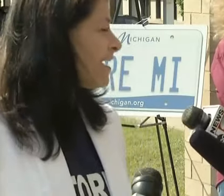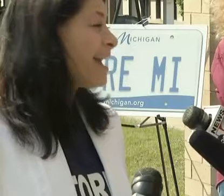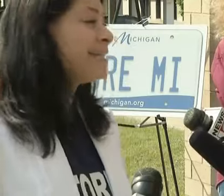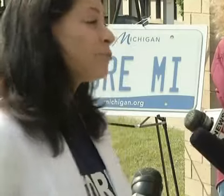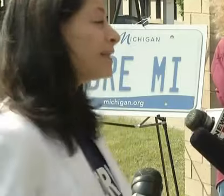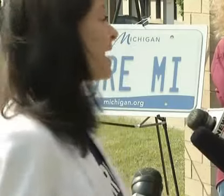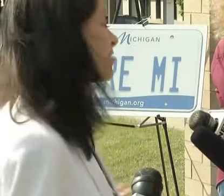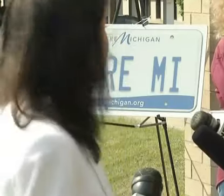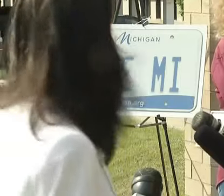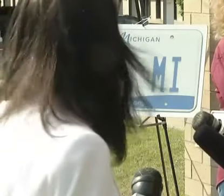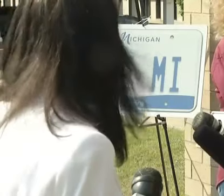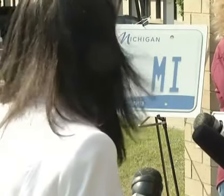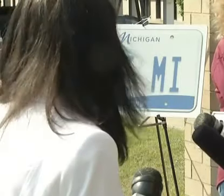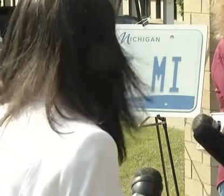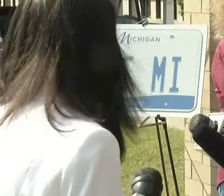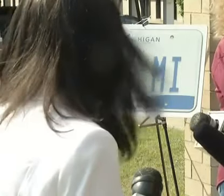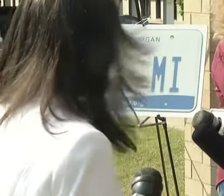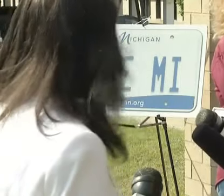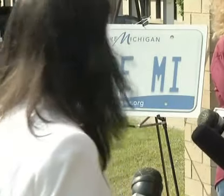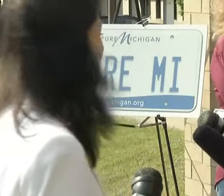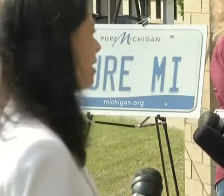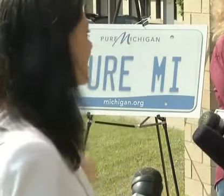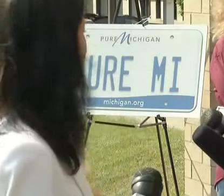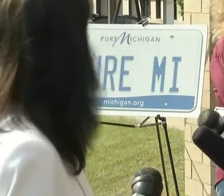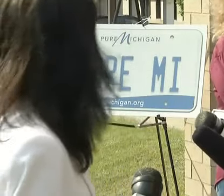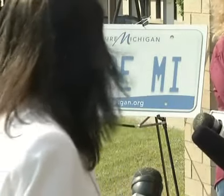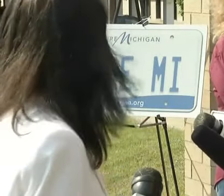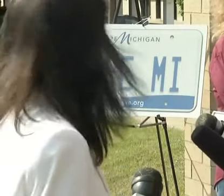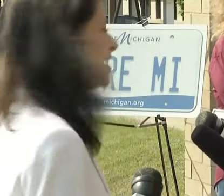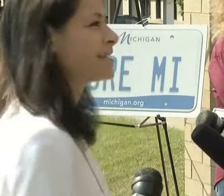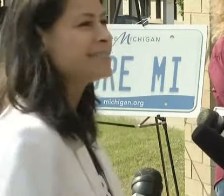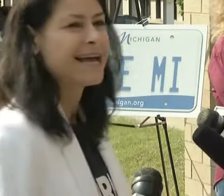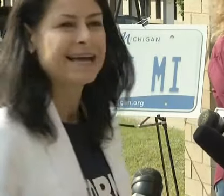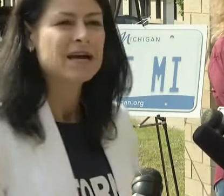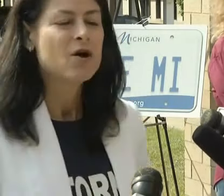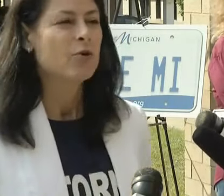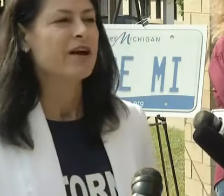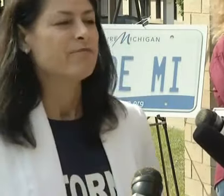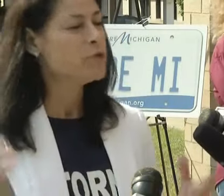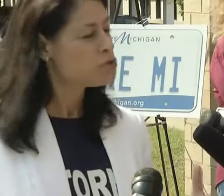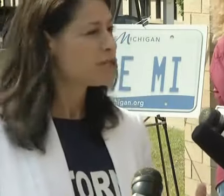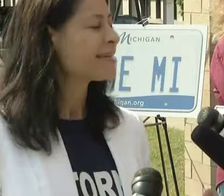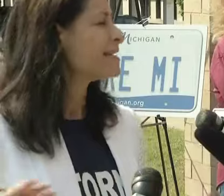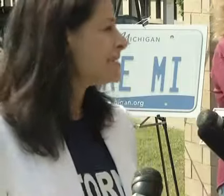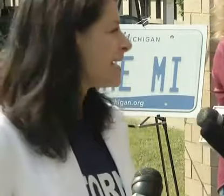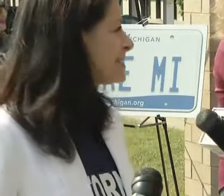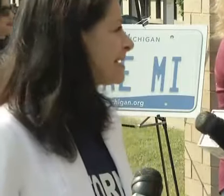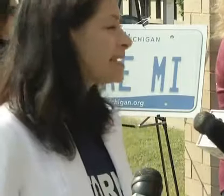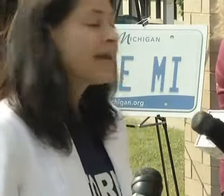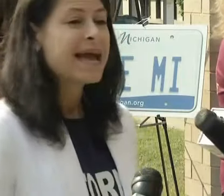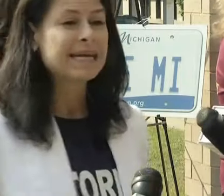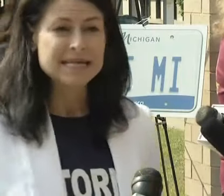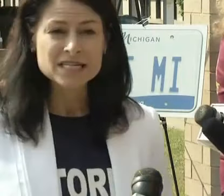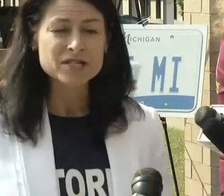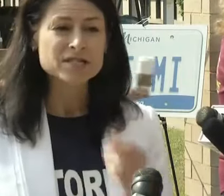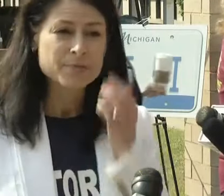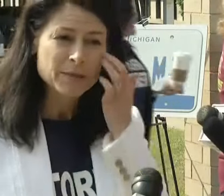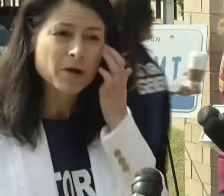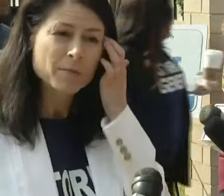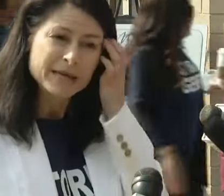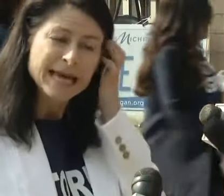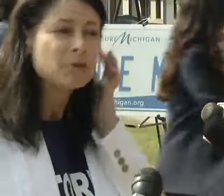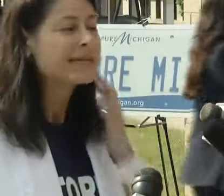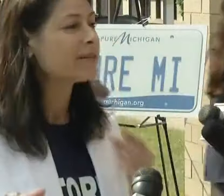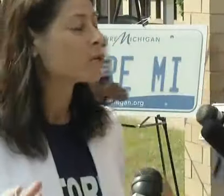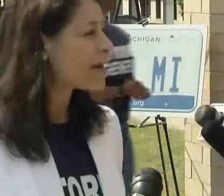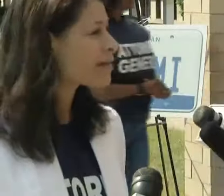Gun tank, We have music and dancing. In addition to